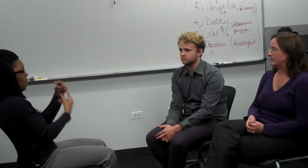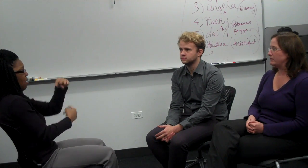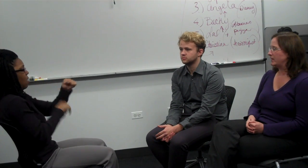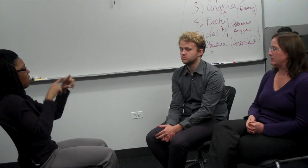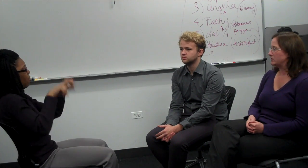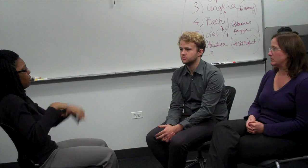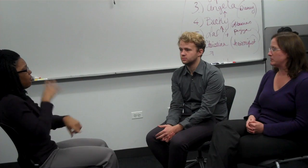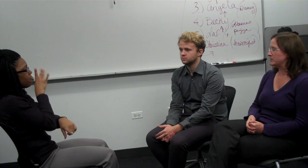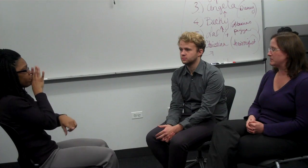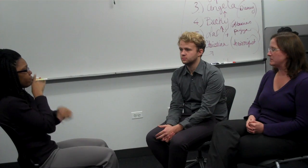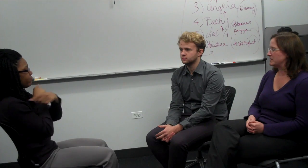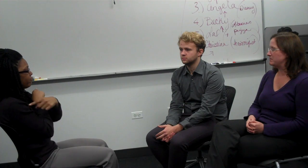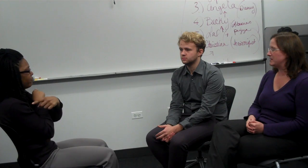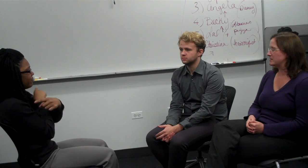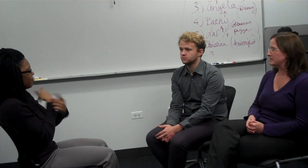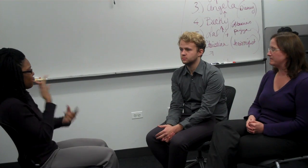If I have an interpreter, sometimes they miss